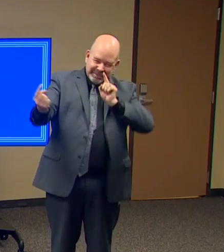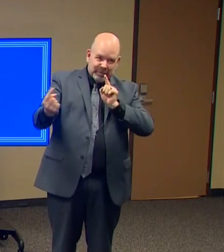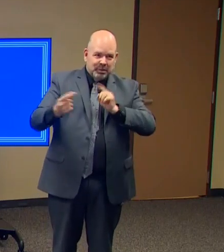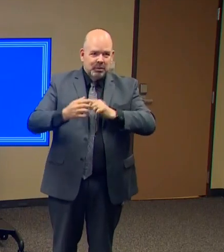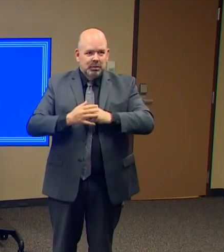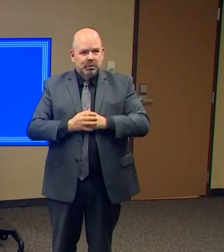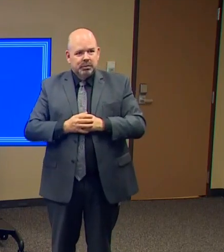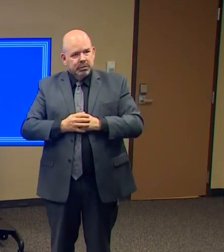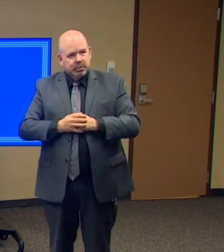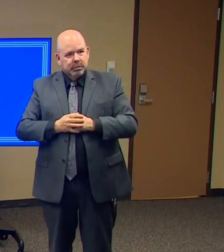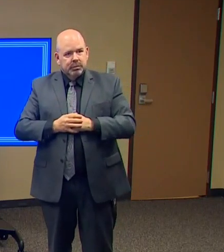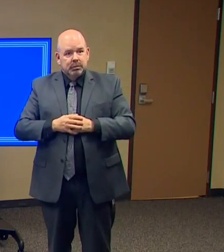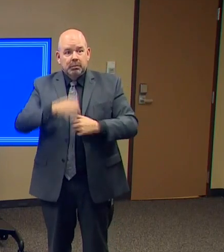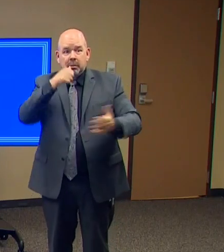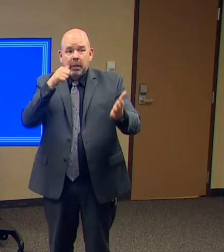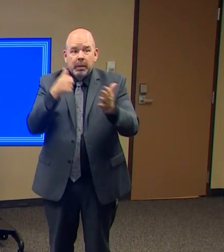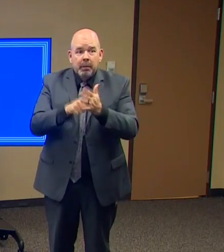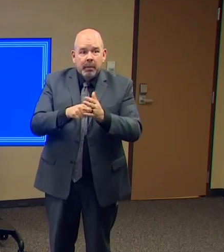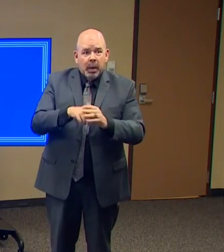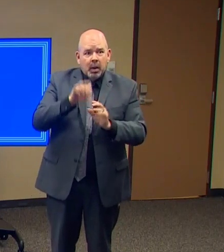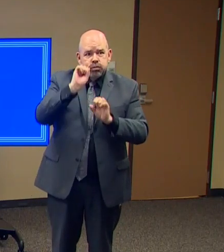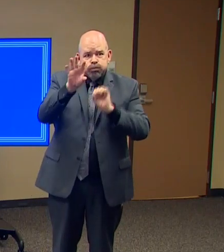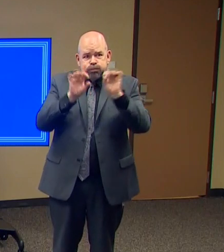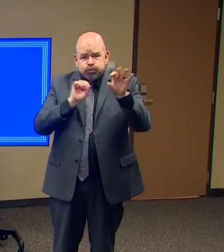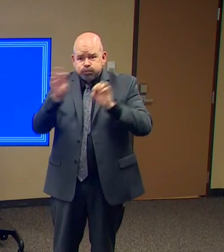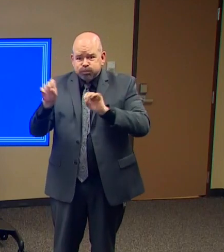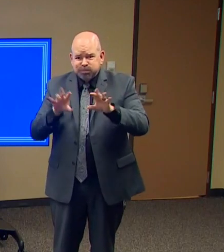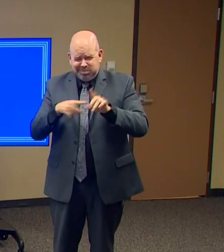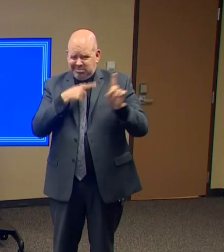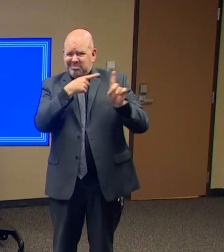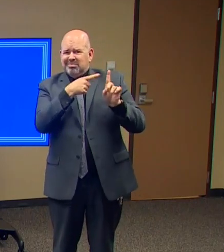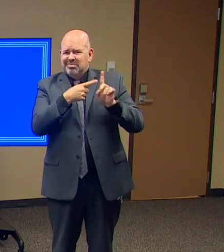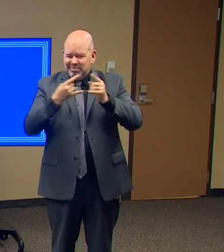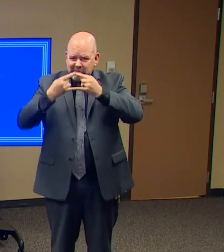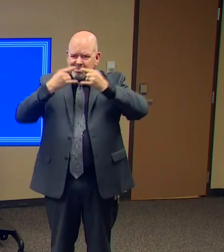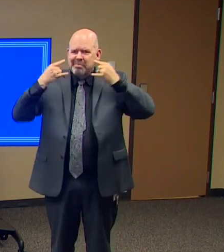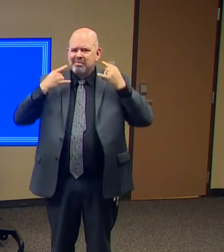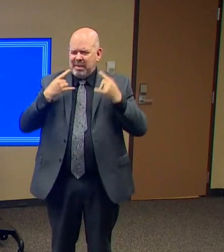will wear masks while inside the apartment complex.